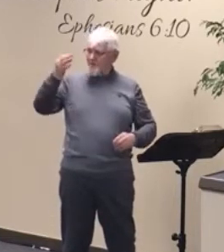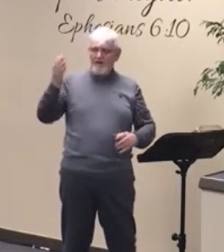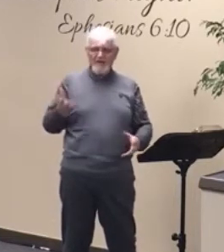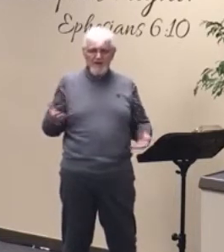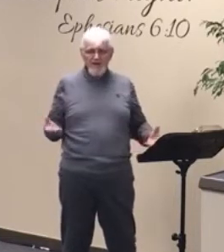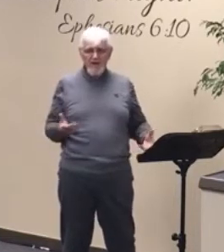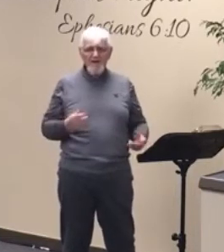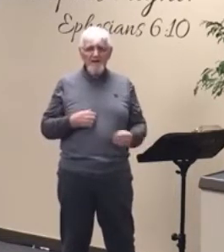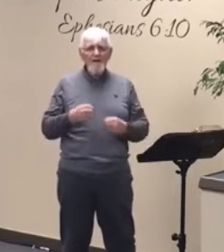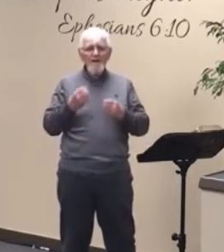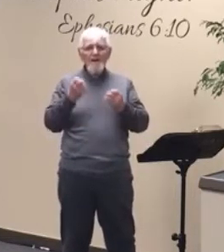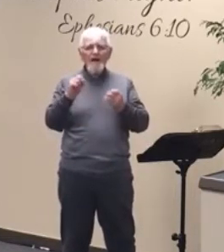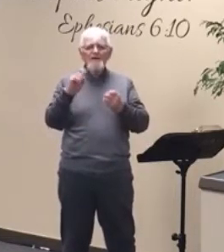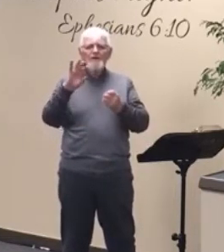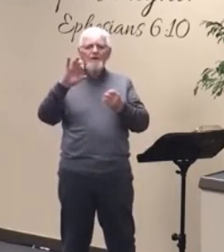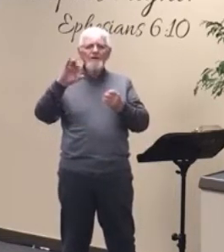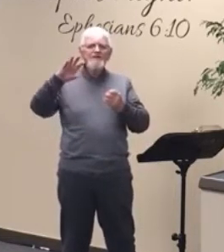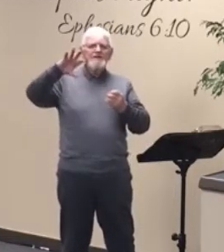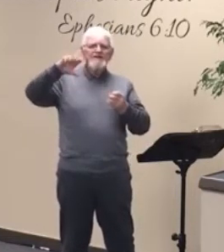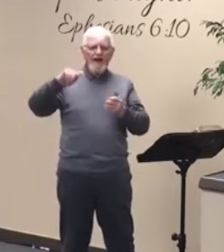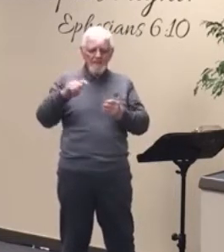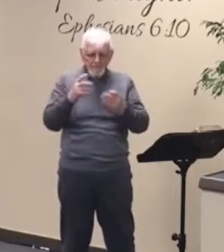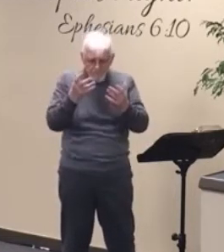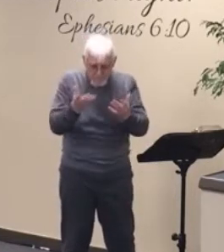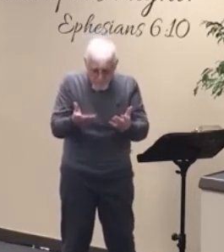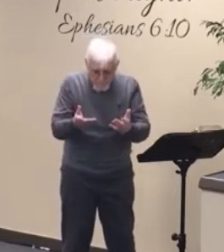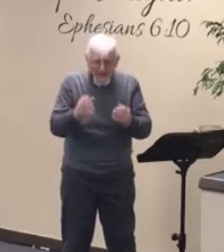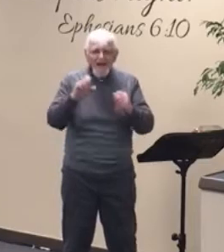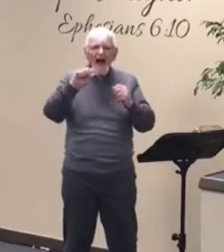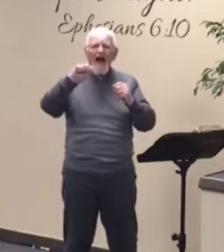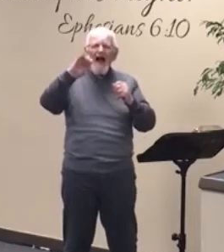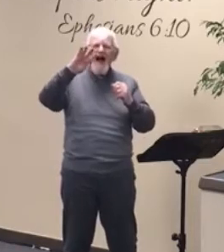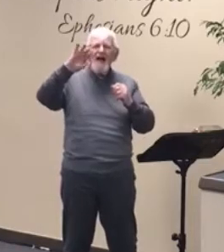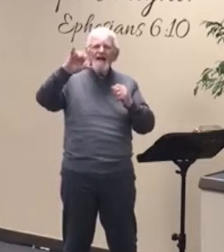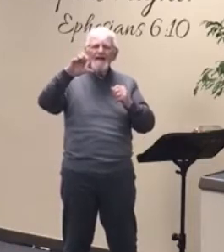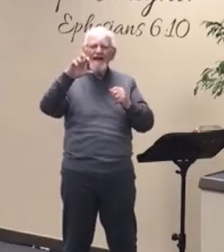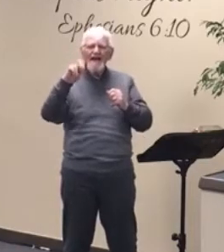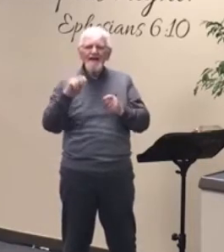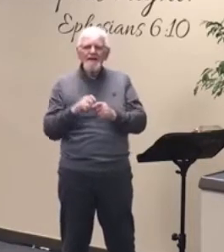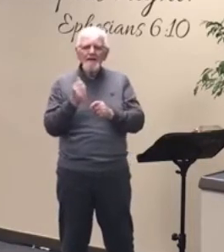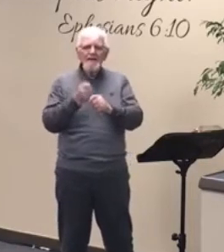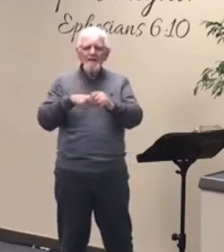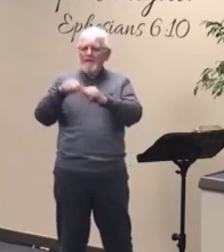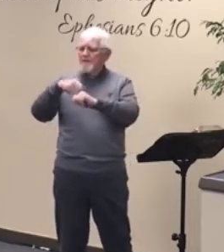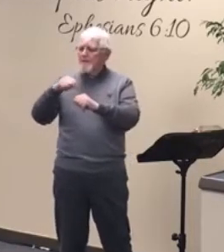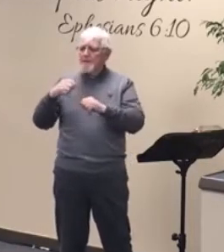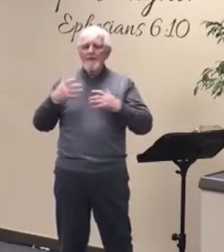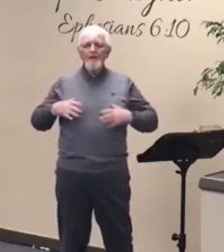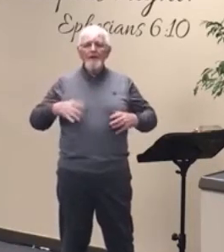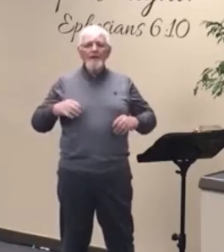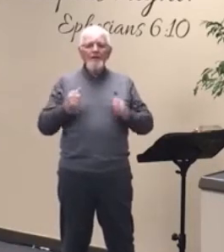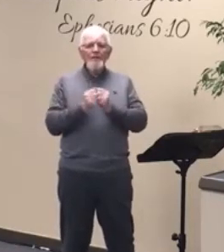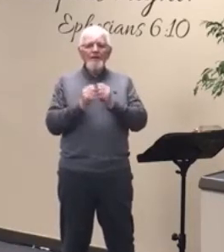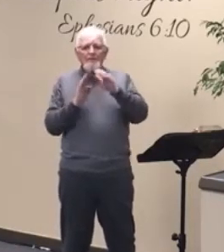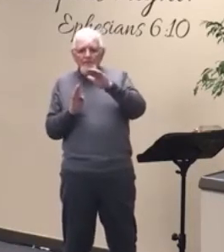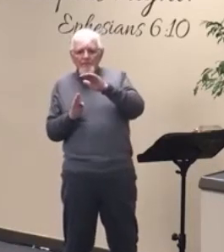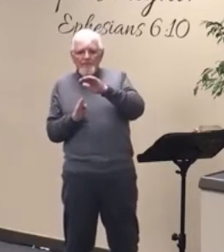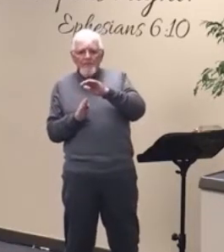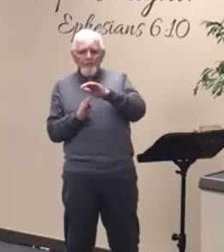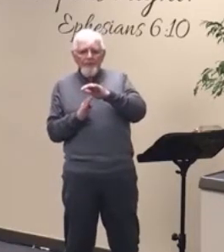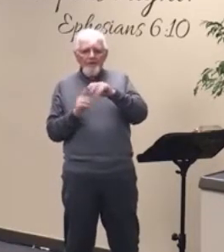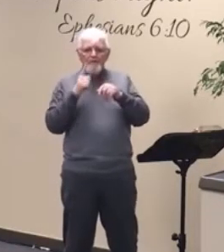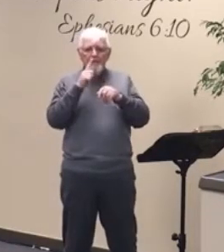Be subject one to another. It goes for everybody. And be clothed with humility. For